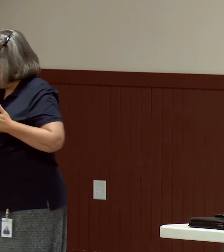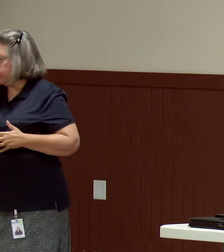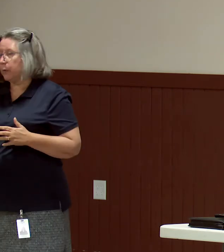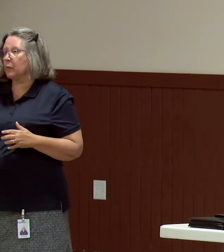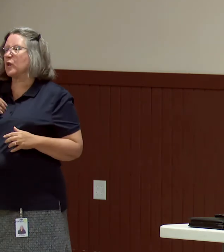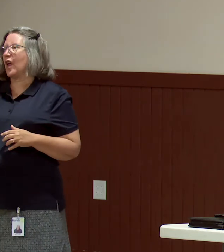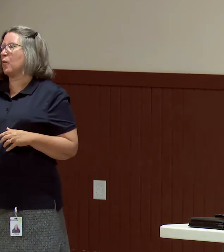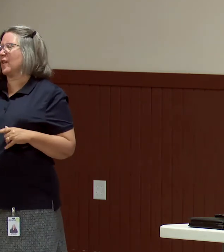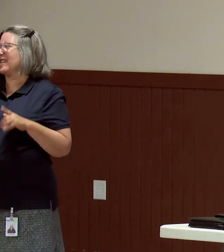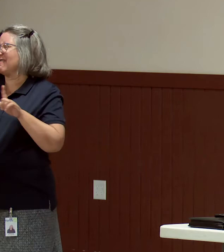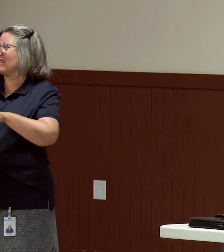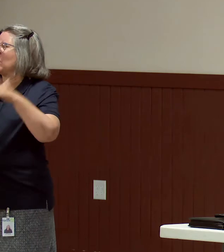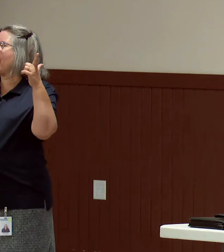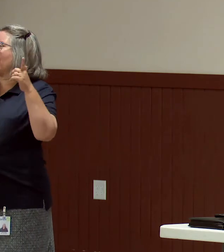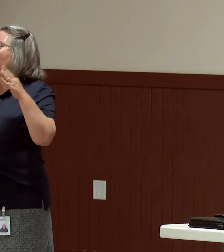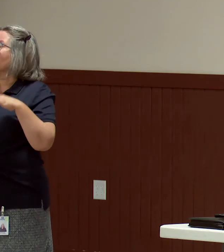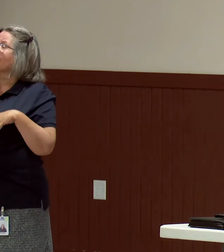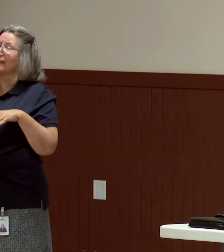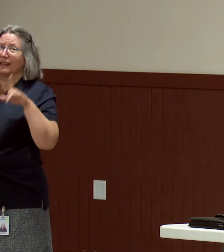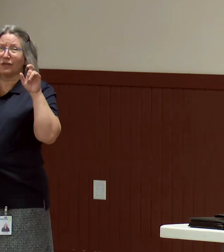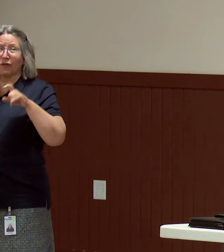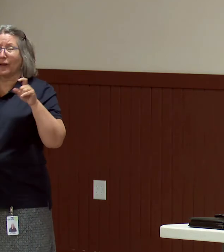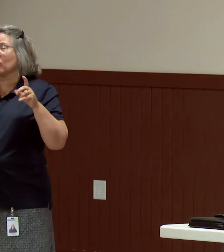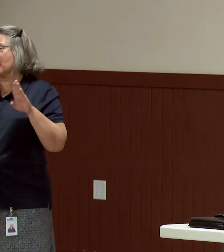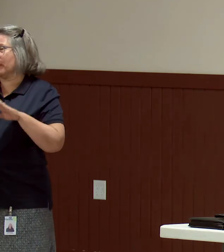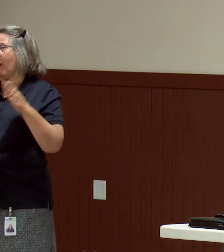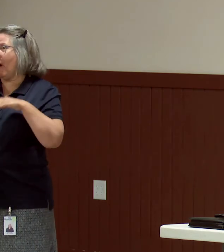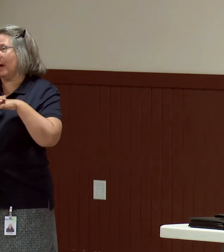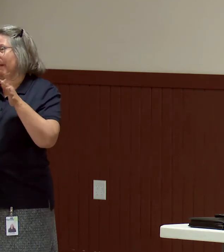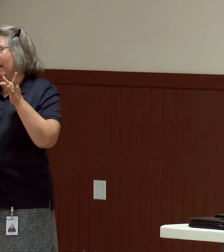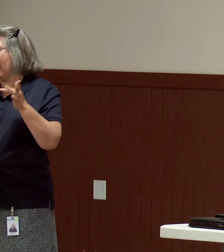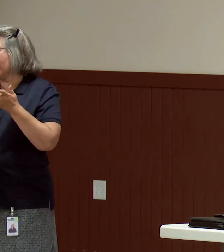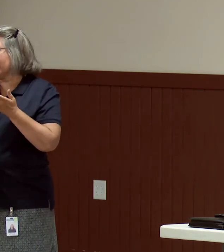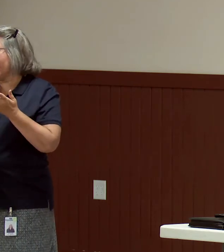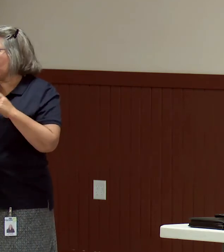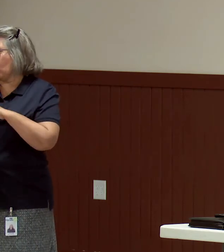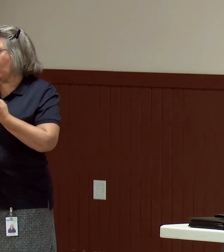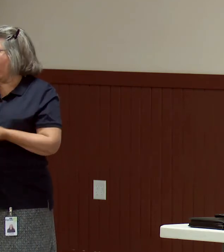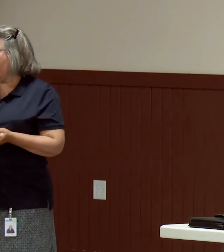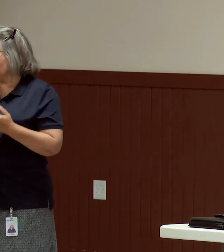take it. Please share it with others as well.